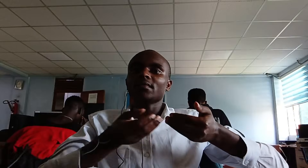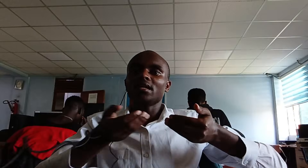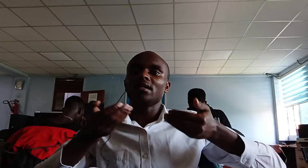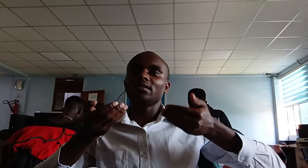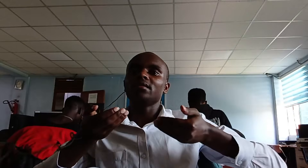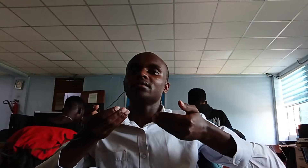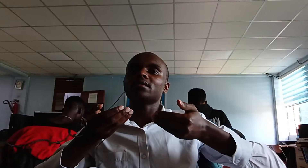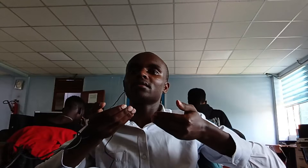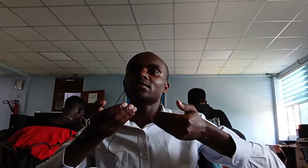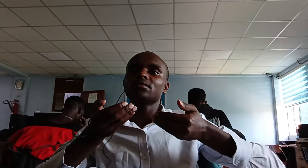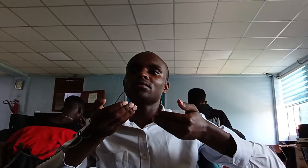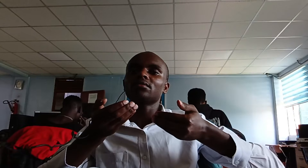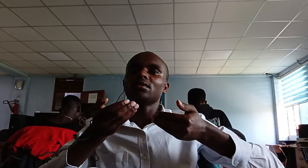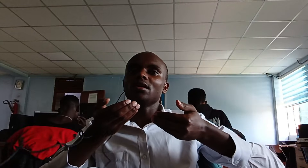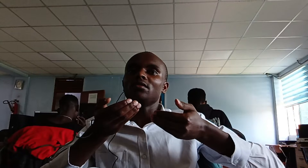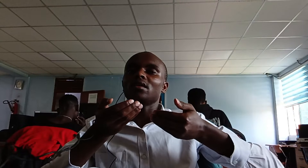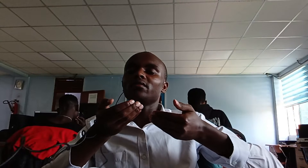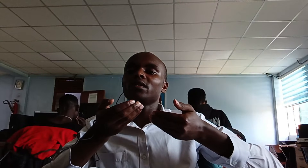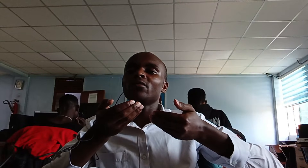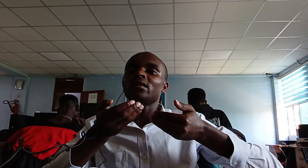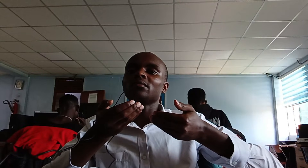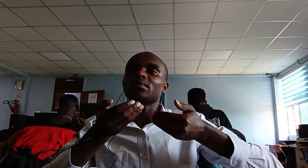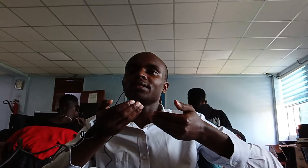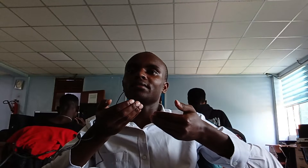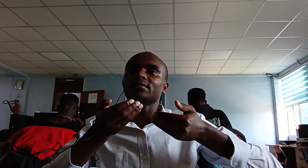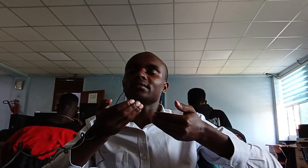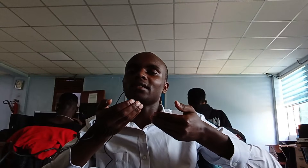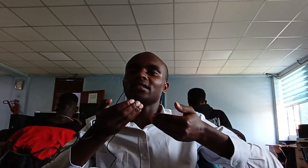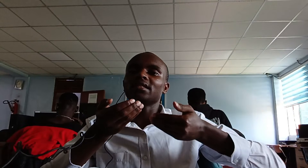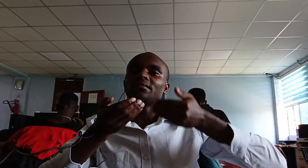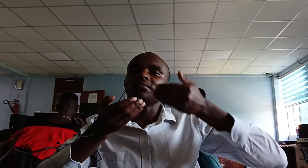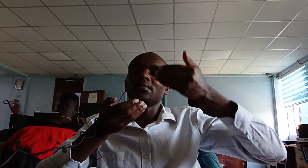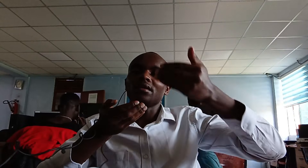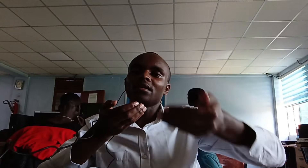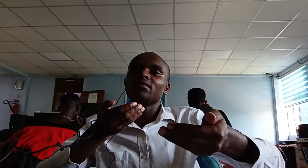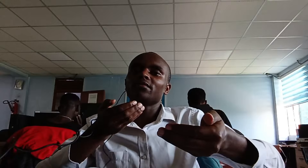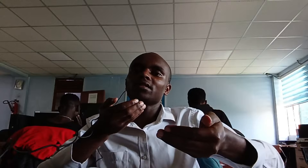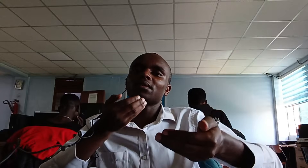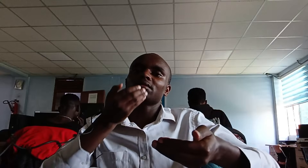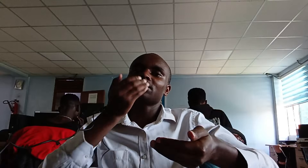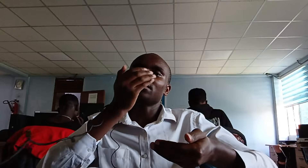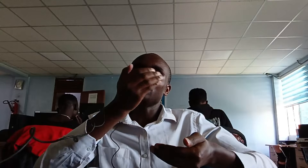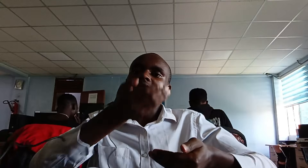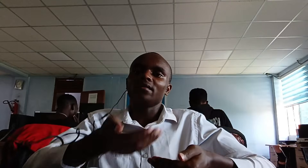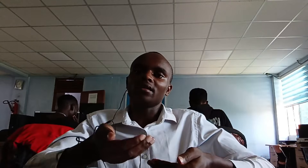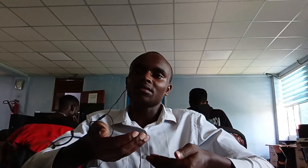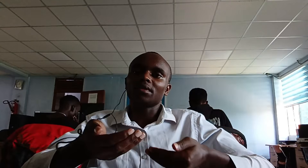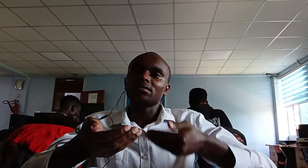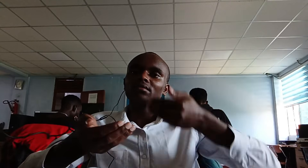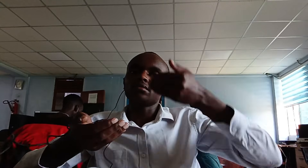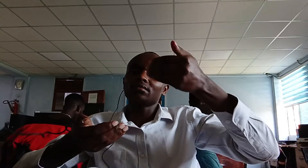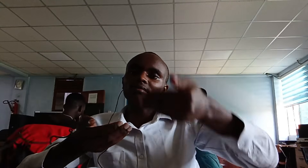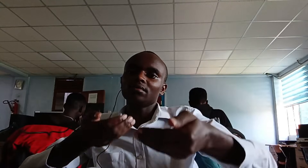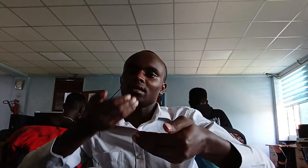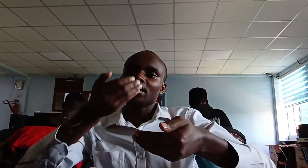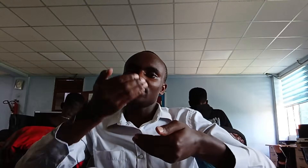like this. So you're giving one person at a time. Give the first person, the next person.